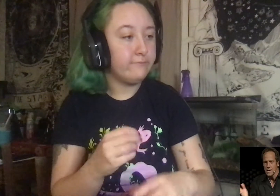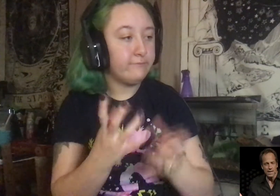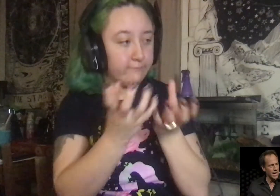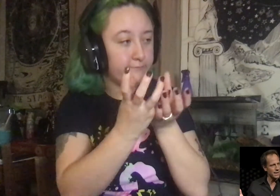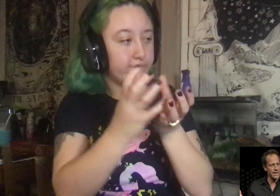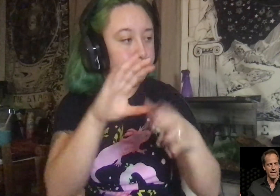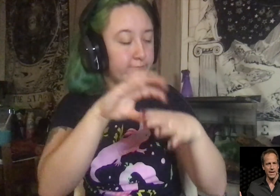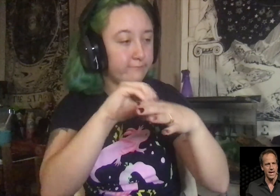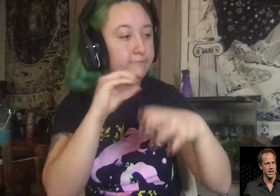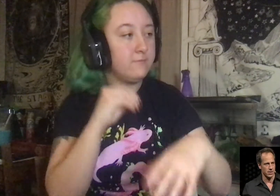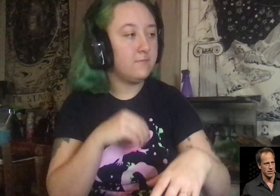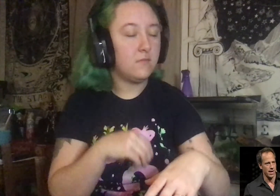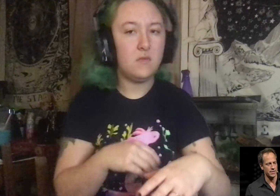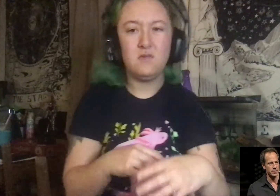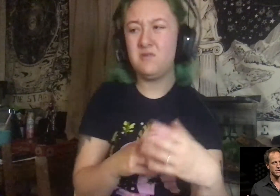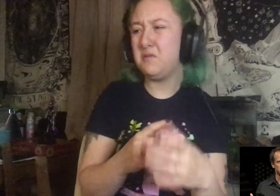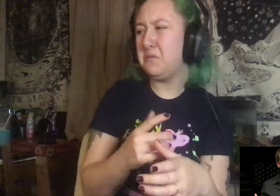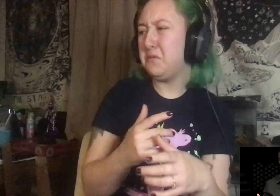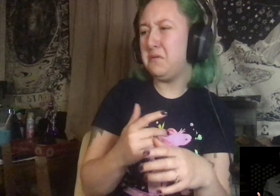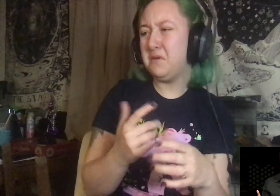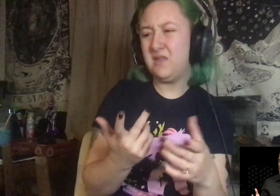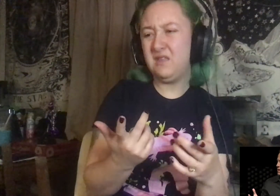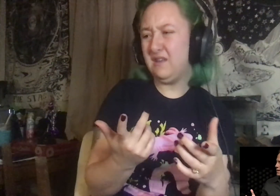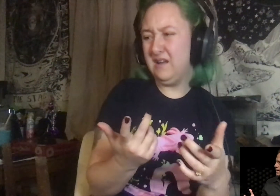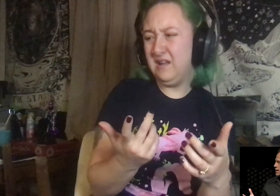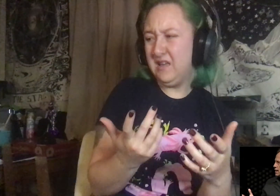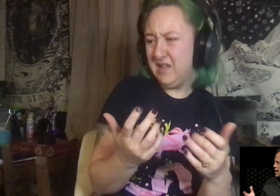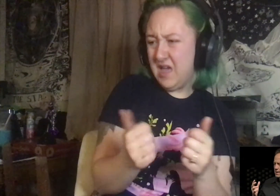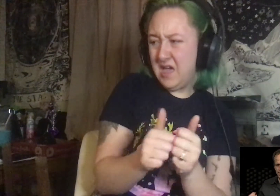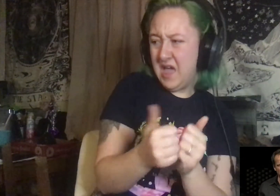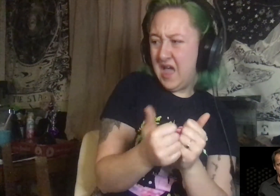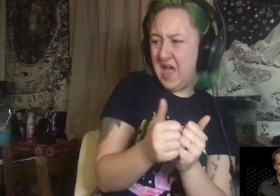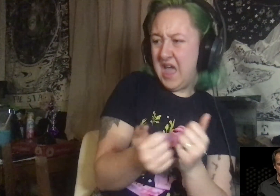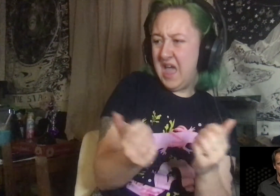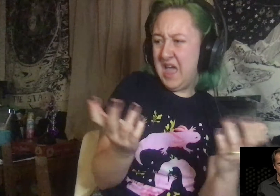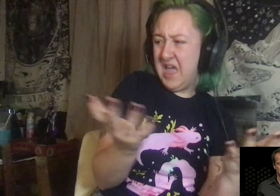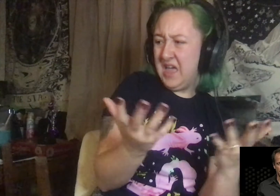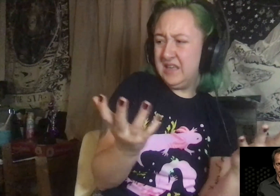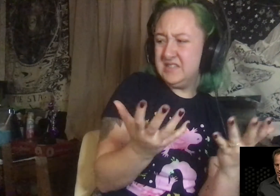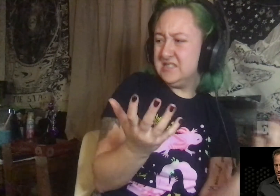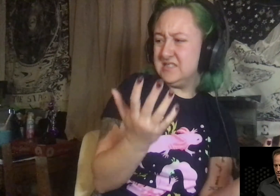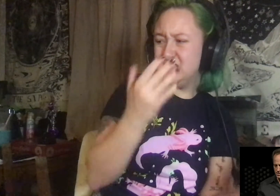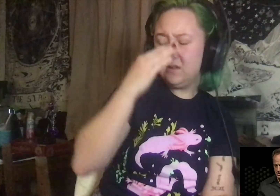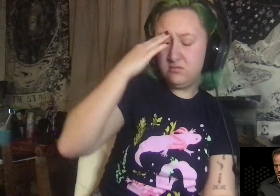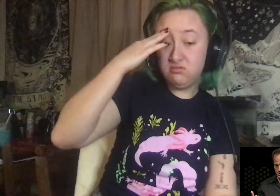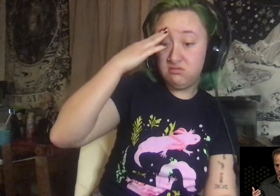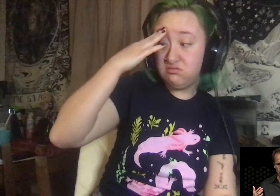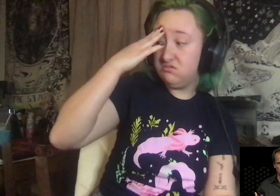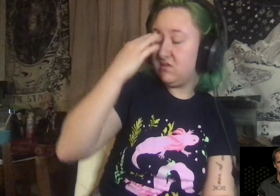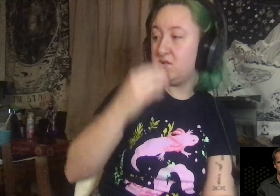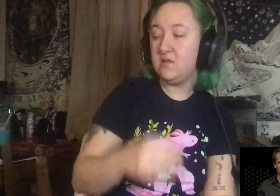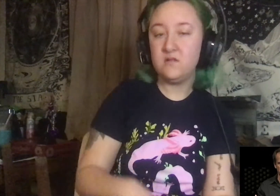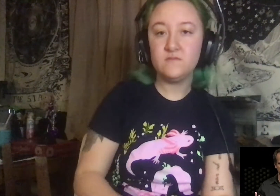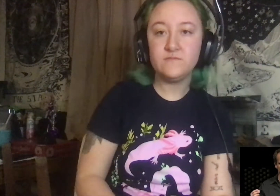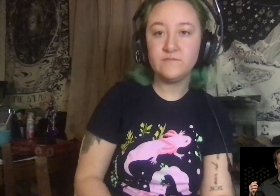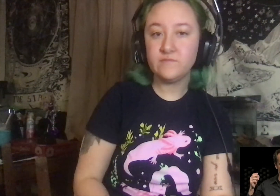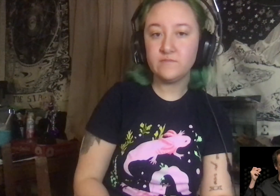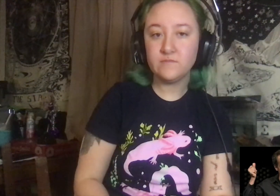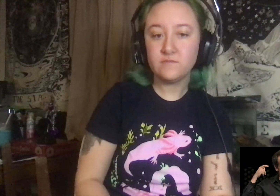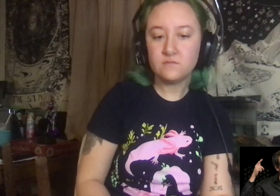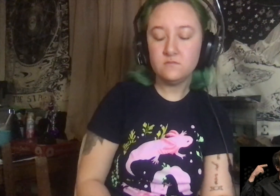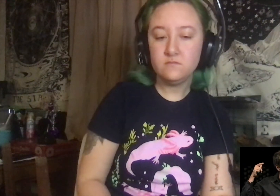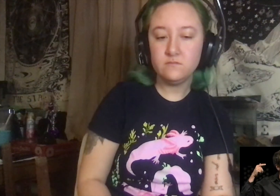Like, how did I get here? How did I get here? It's just one of those moments